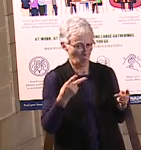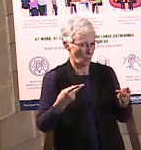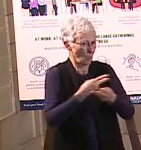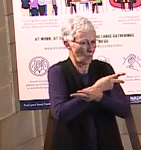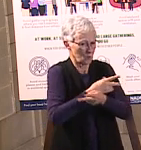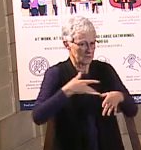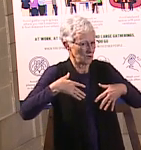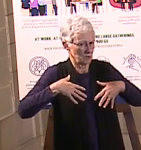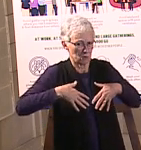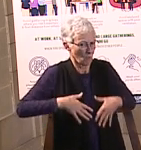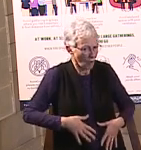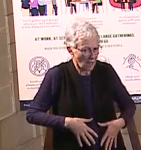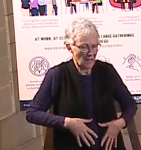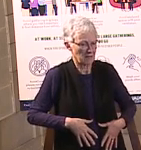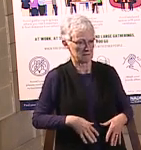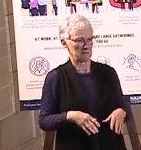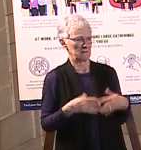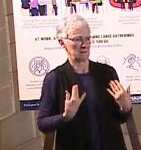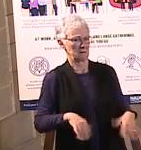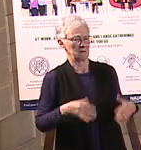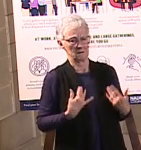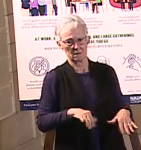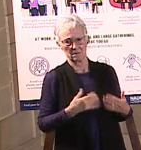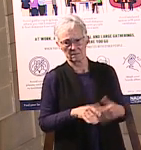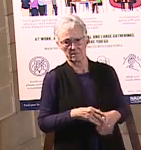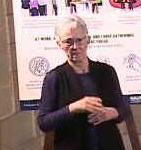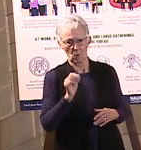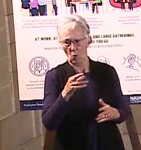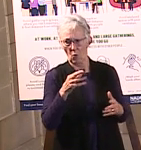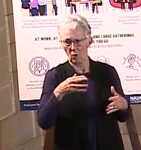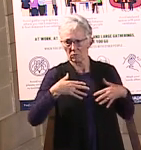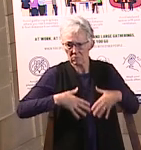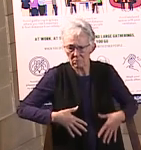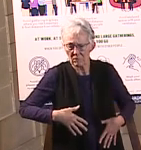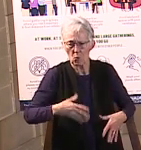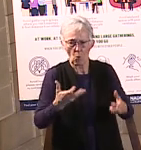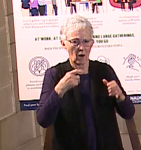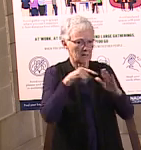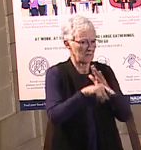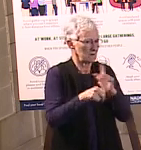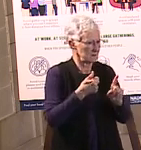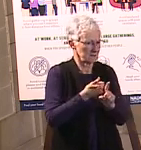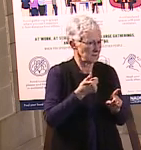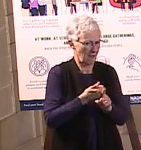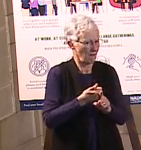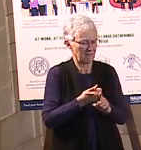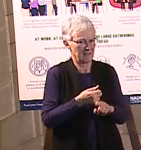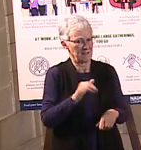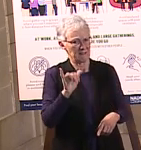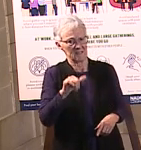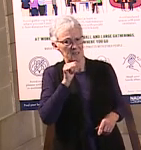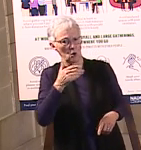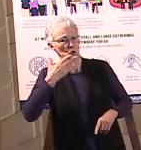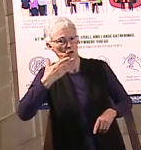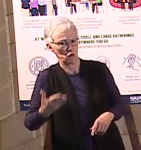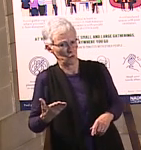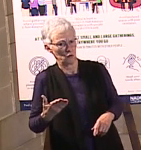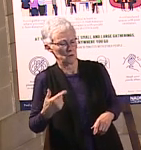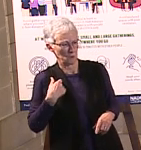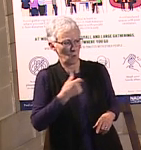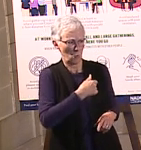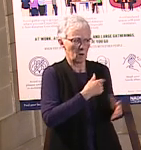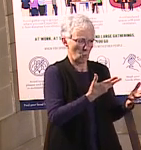there's other healthcare costs that go along with it, like the mental health and the people thinking about suicide. And, you know, the Kim Foundation